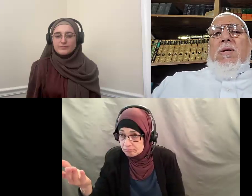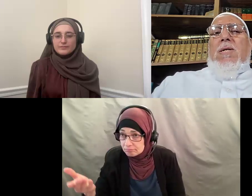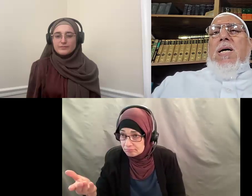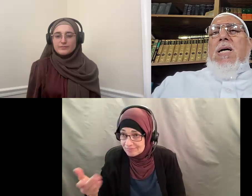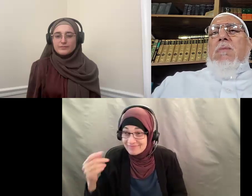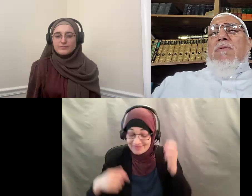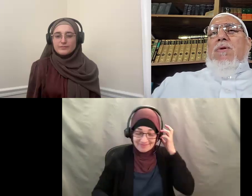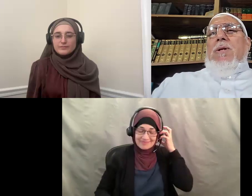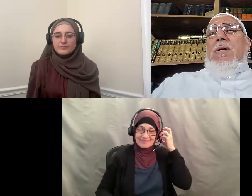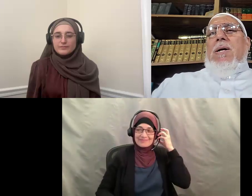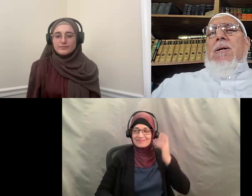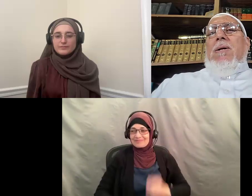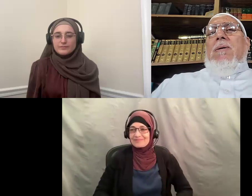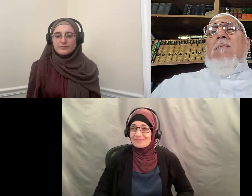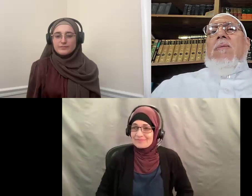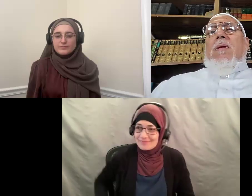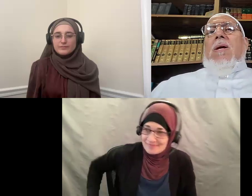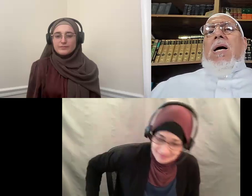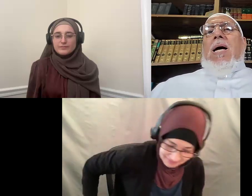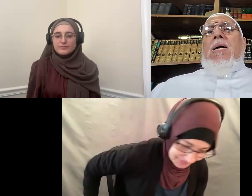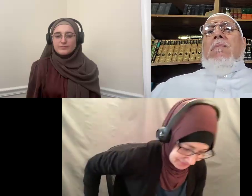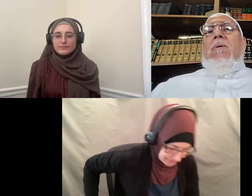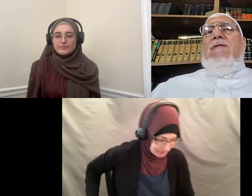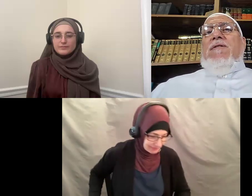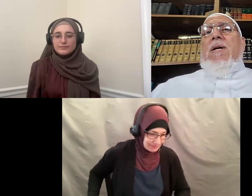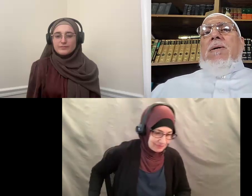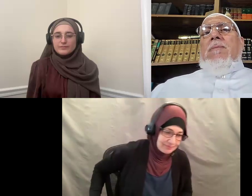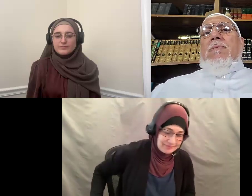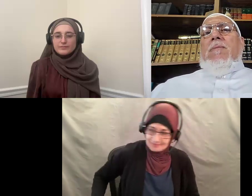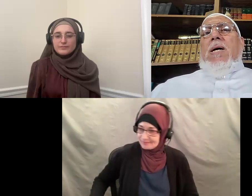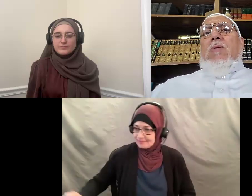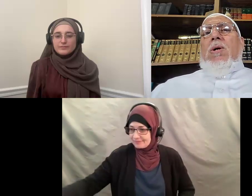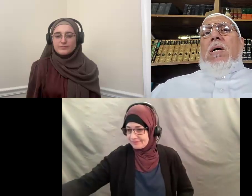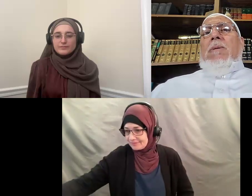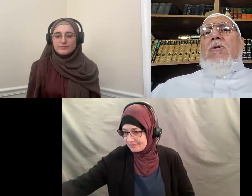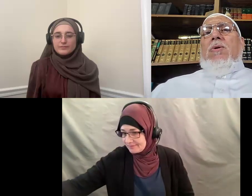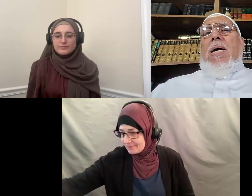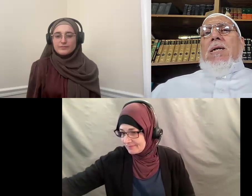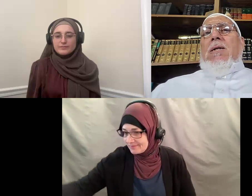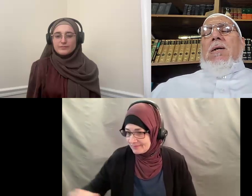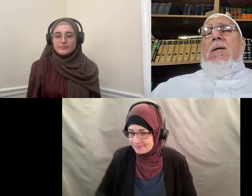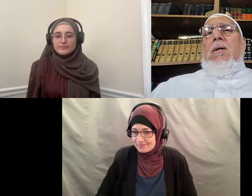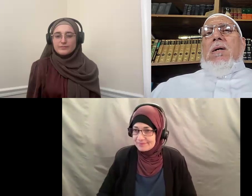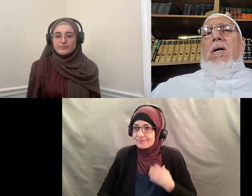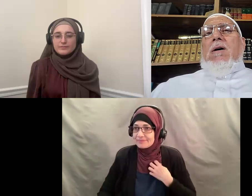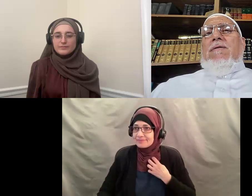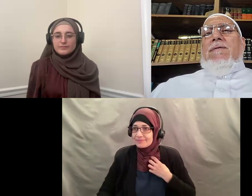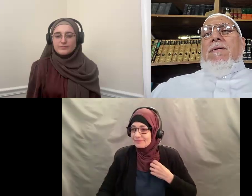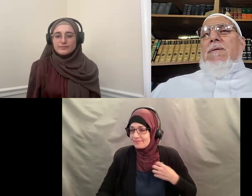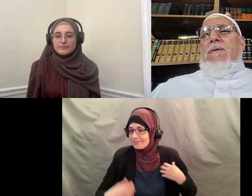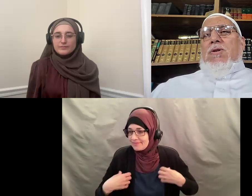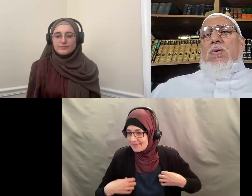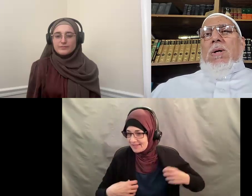So this is ayah number 49. Ayah number 50, and we're coming to the end